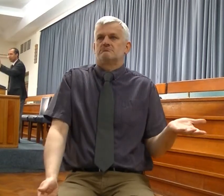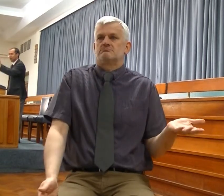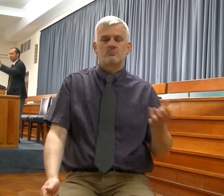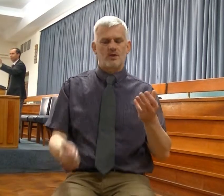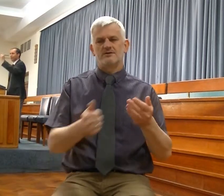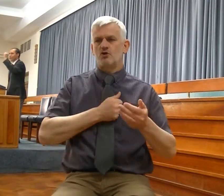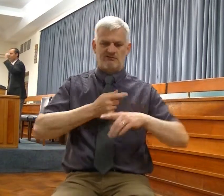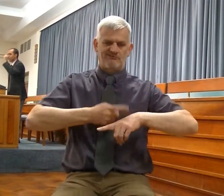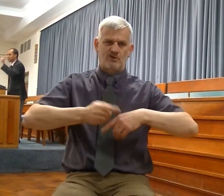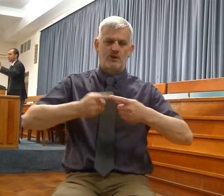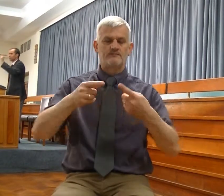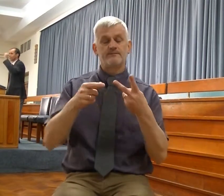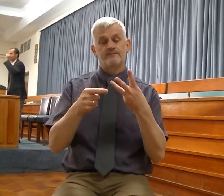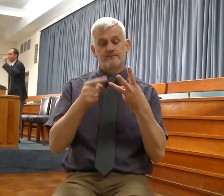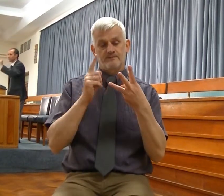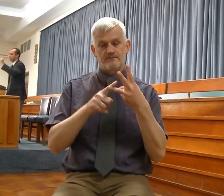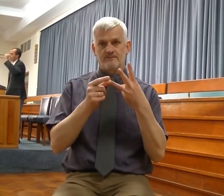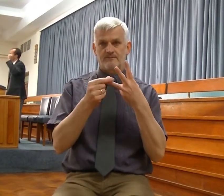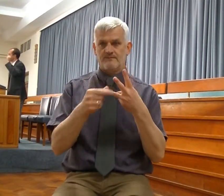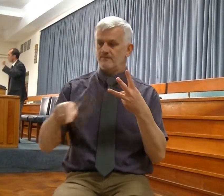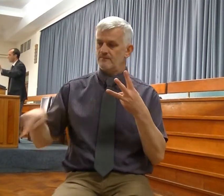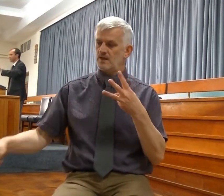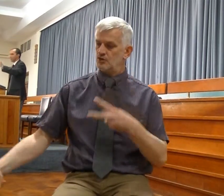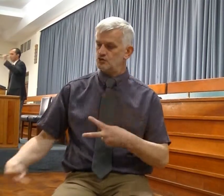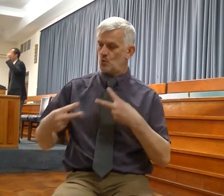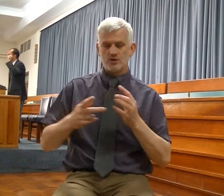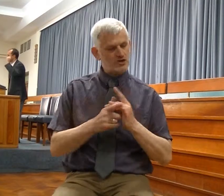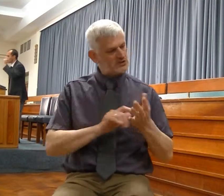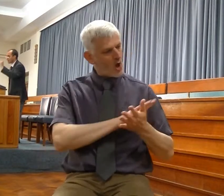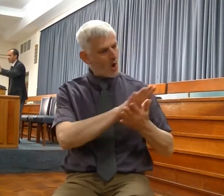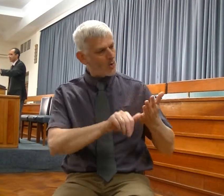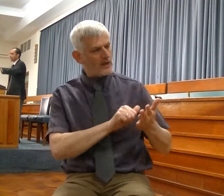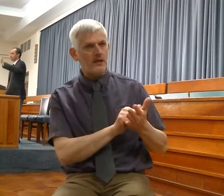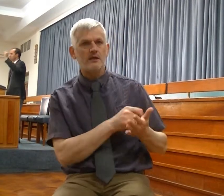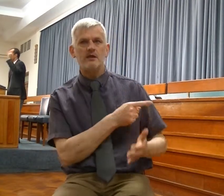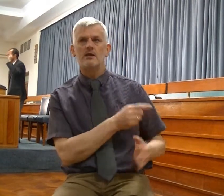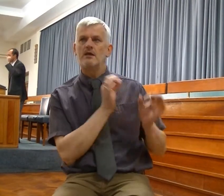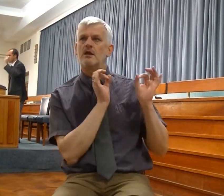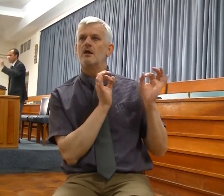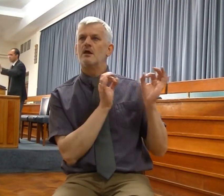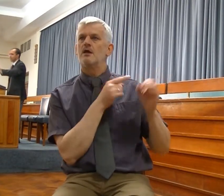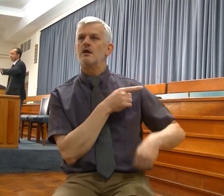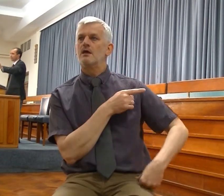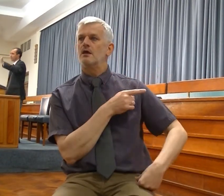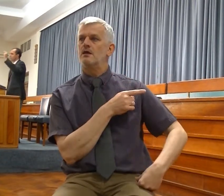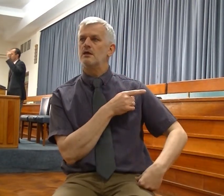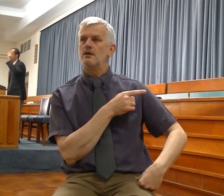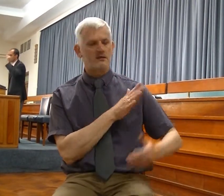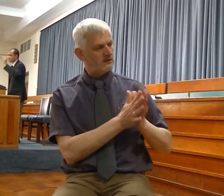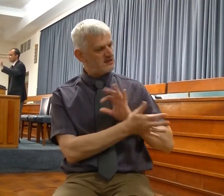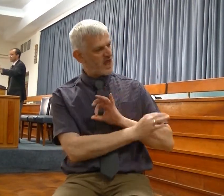hurry. The third one, he saw that Jesus is holy, Jesus is harmless, Jesus